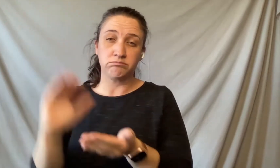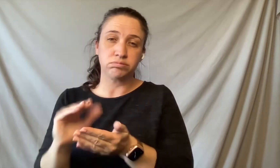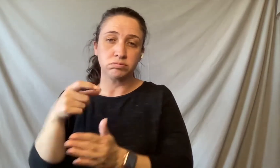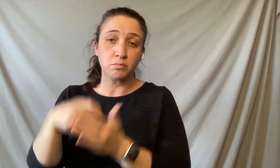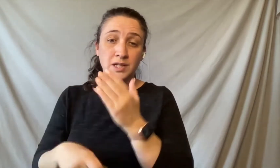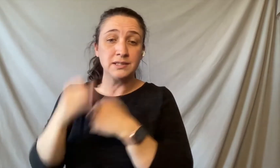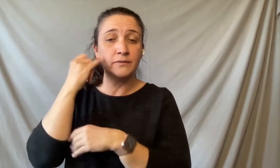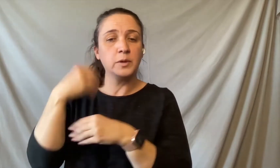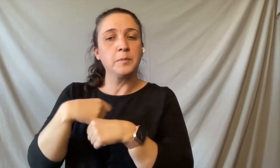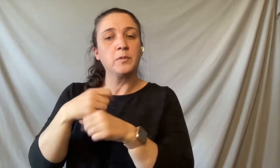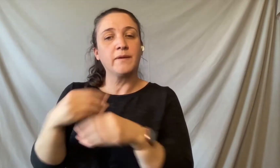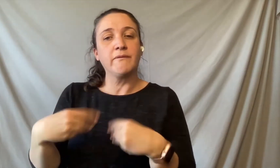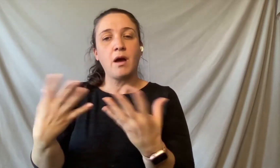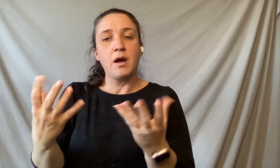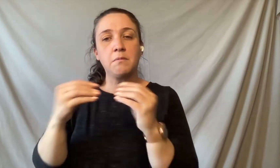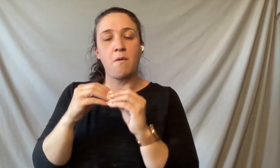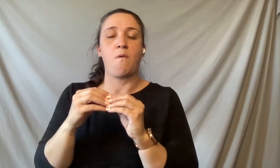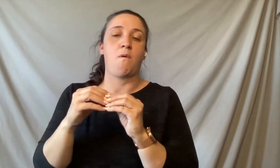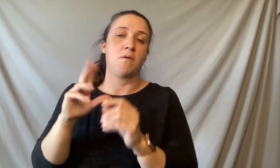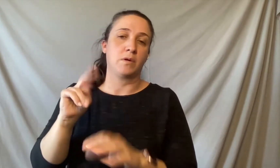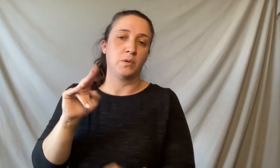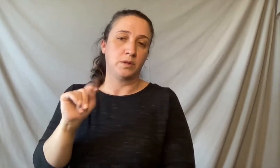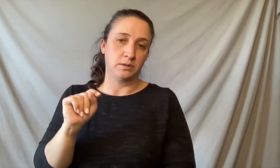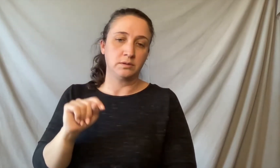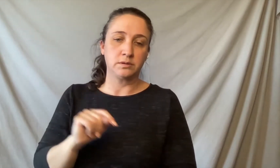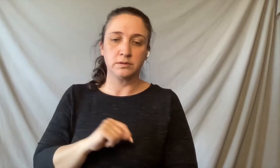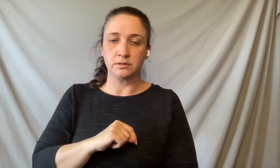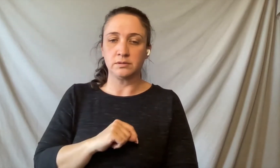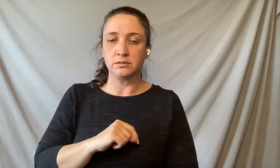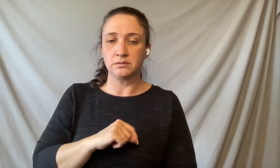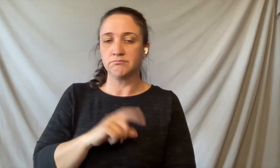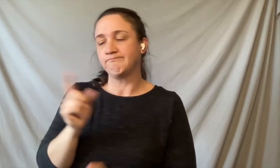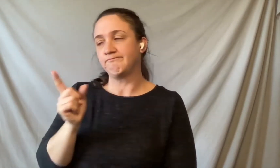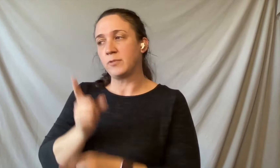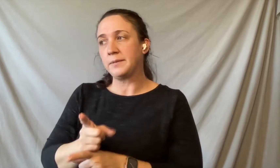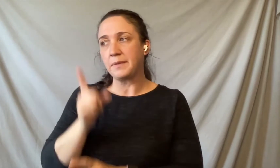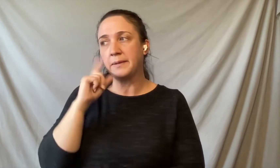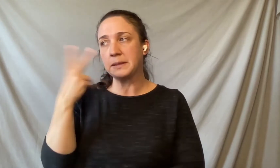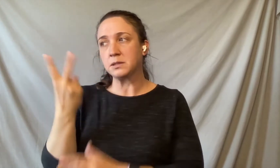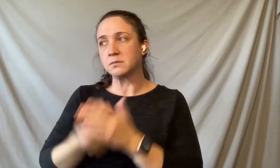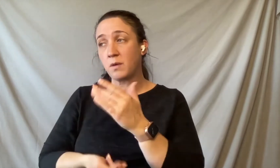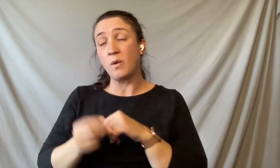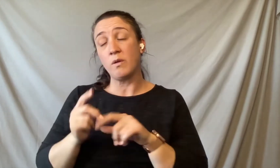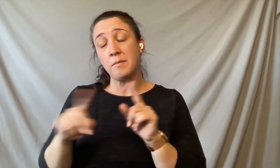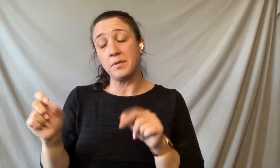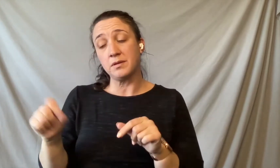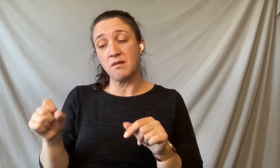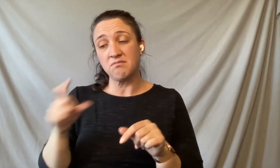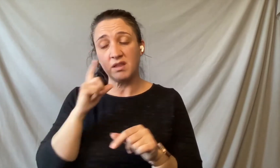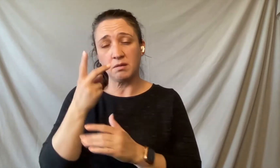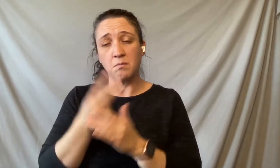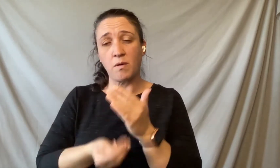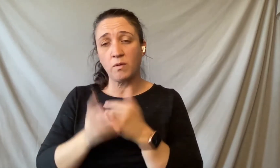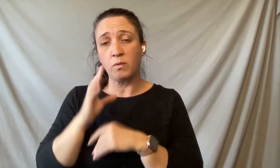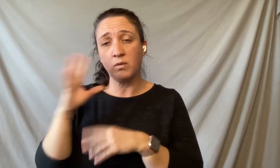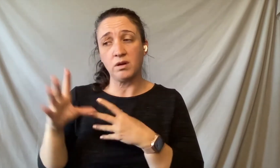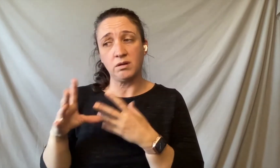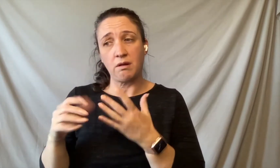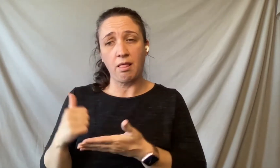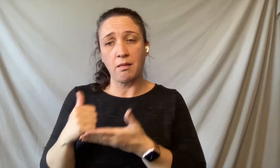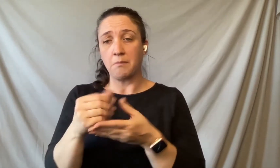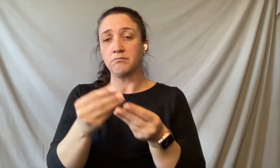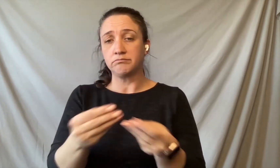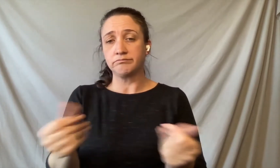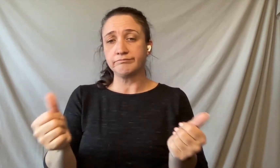units. Yeah, I think it's both, but yeah, I think both will contribute to the solution.